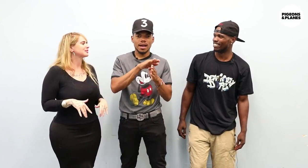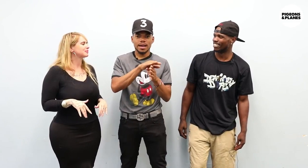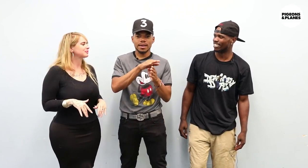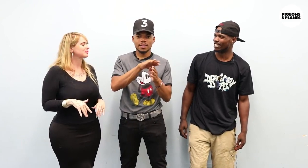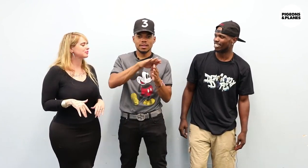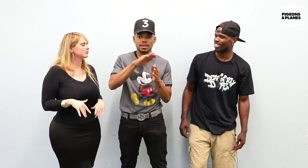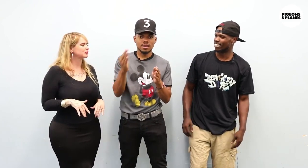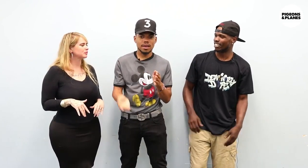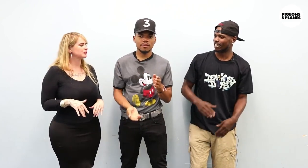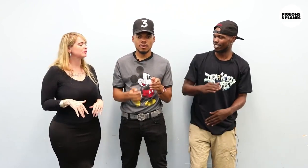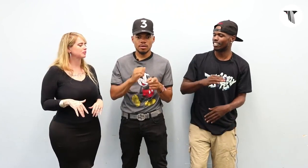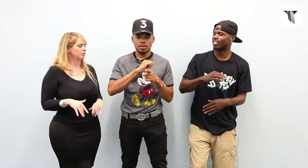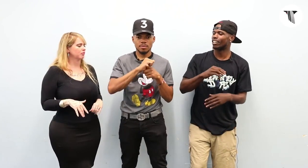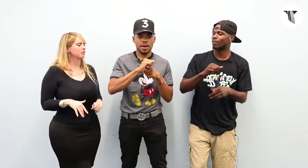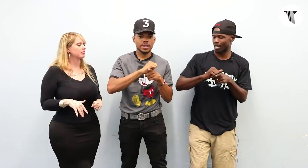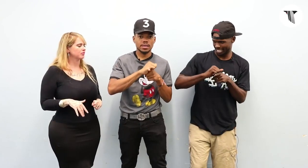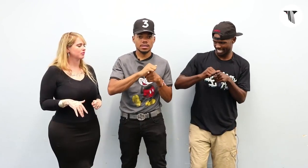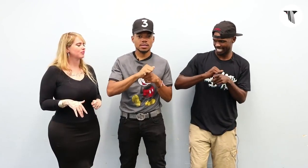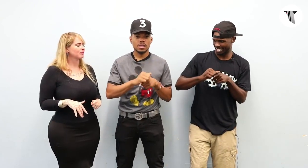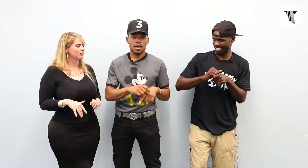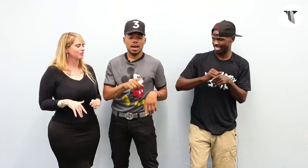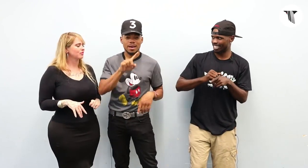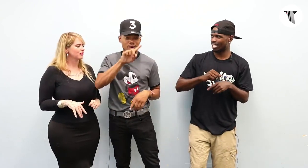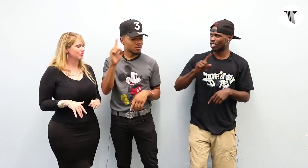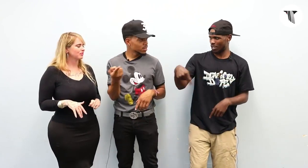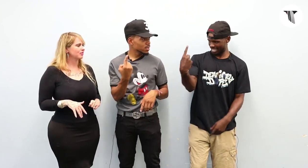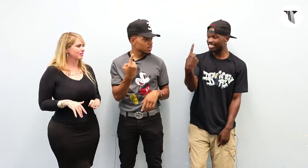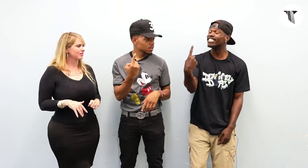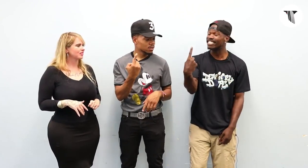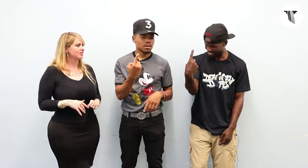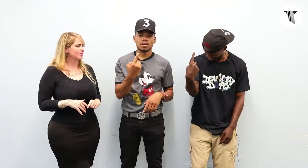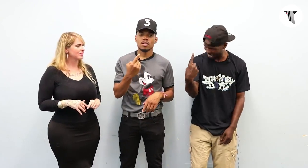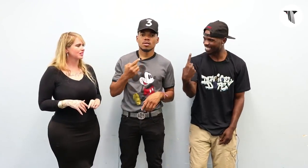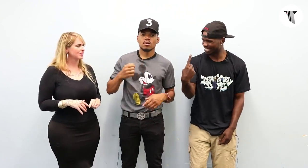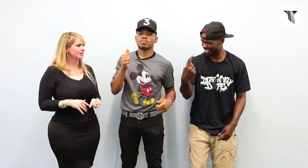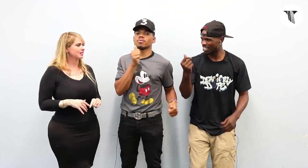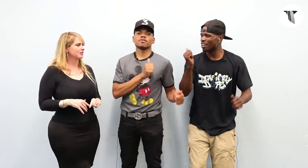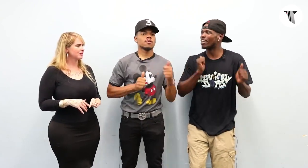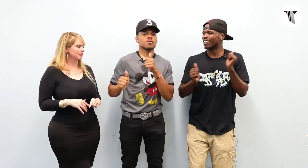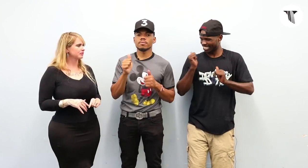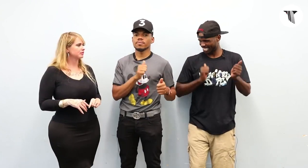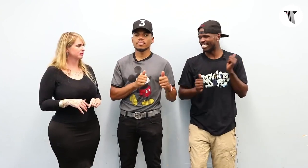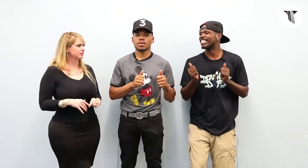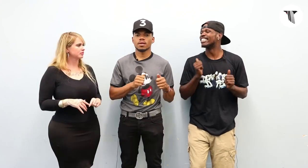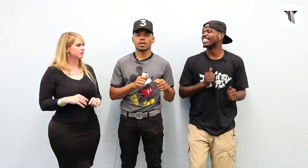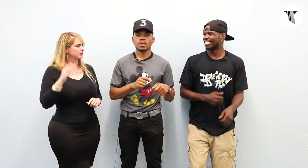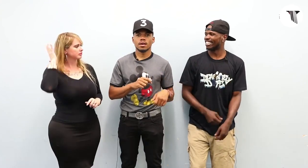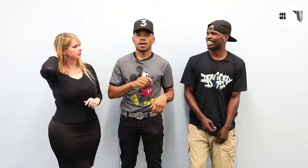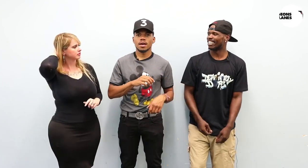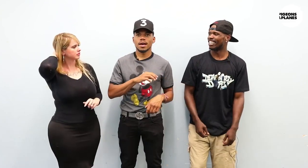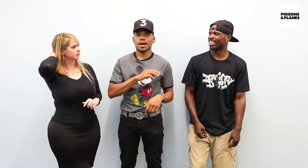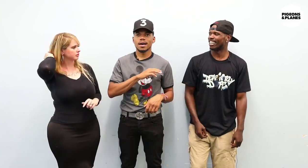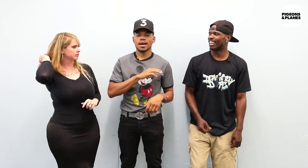I never practice, I only perform.